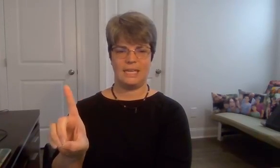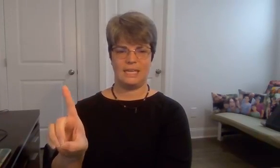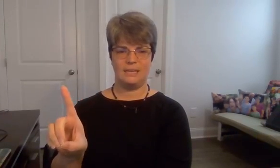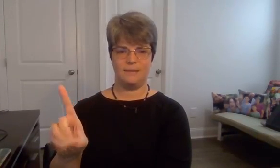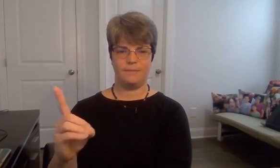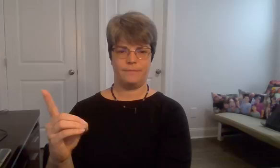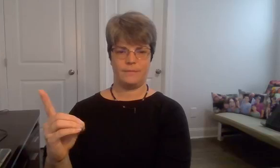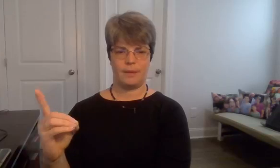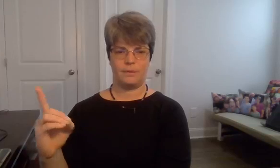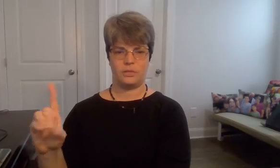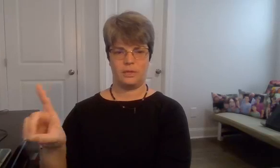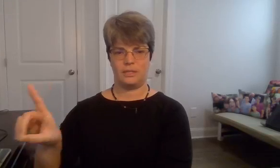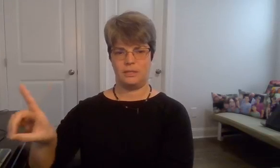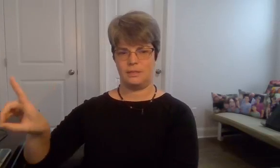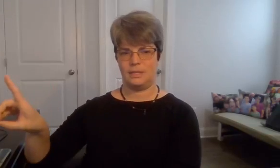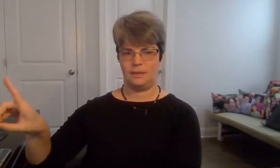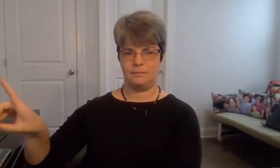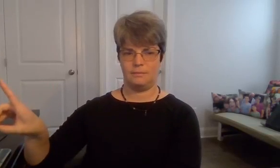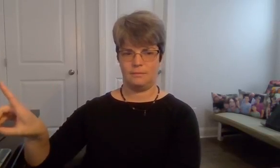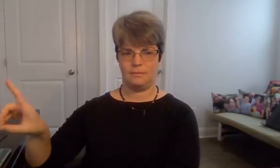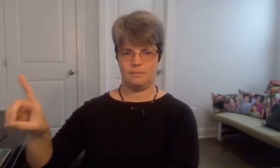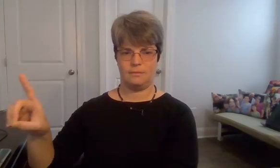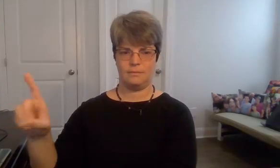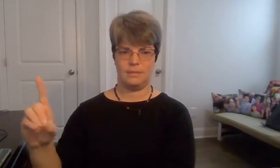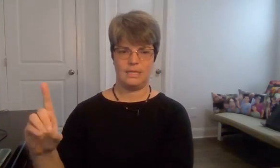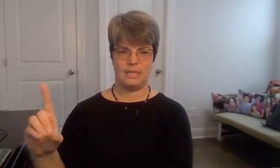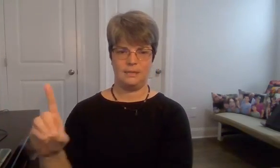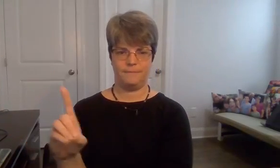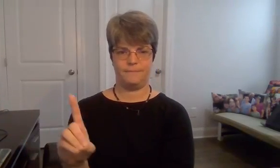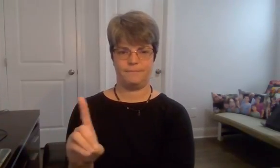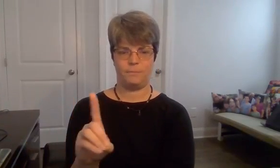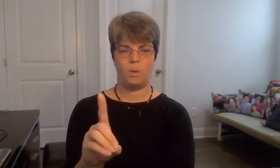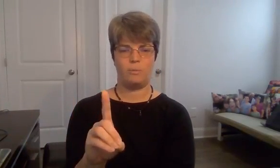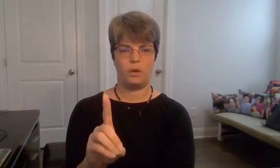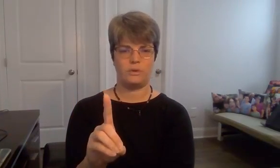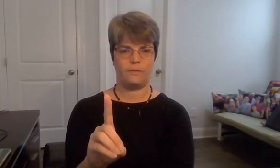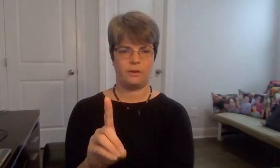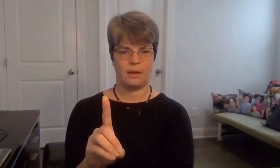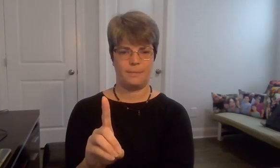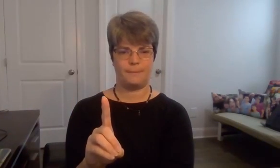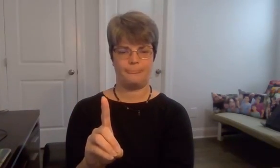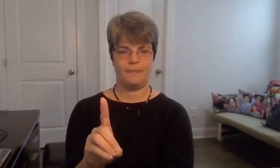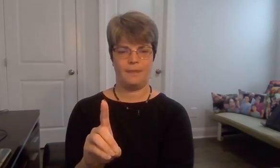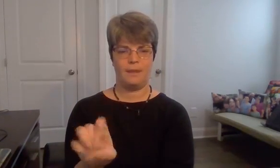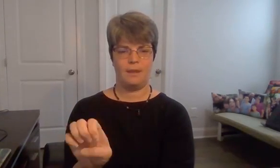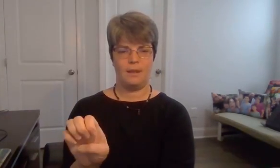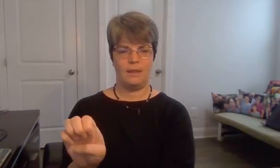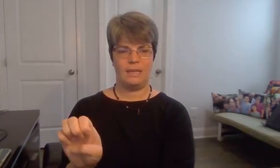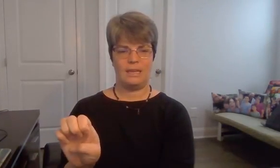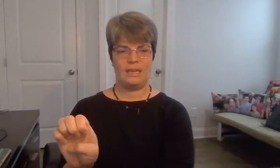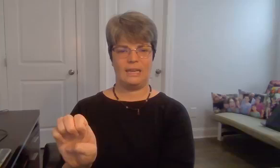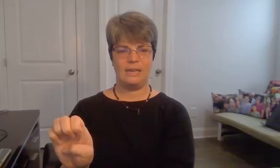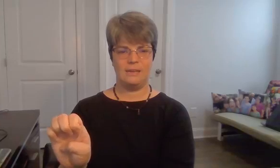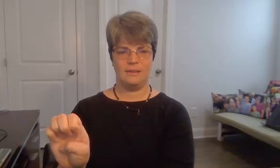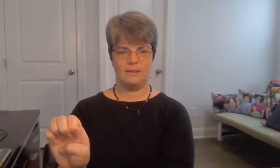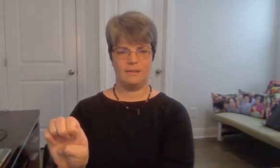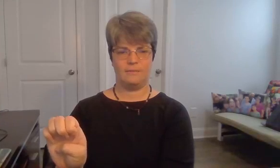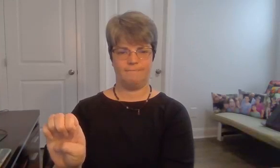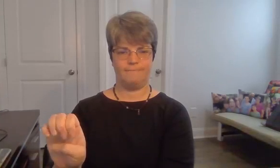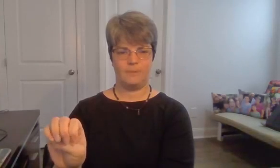D, I'm gonna turn it so you can see. D, 1 pointer finger up. E, so